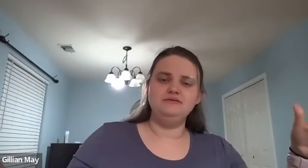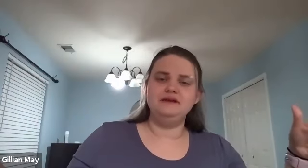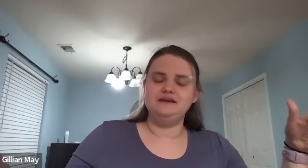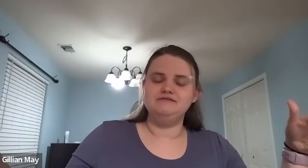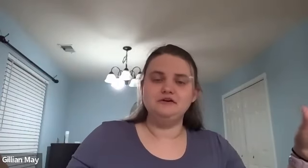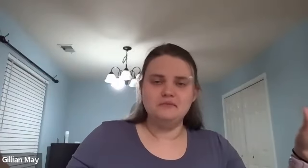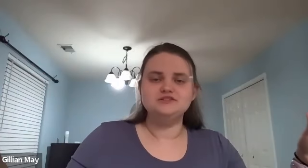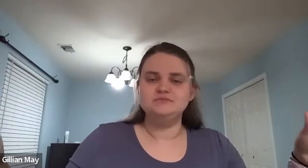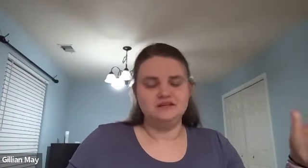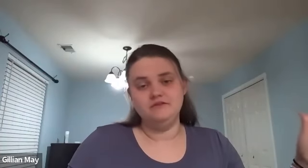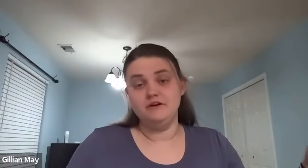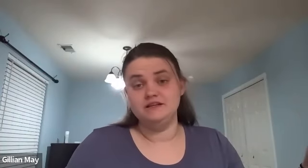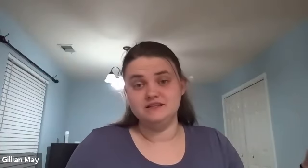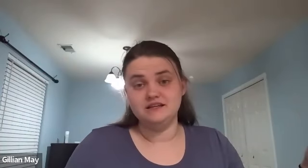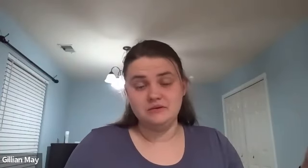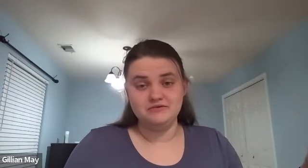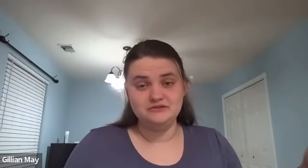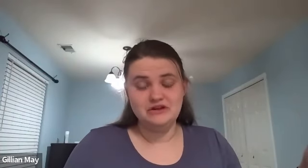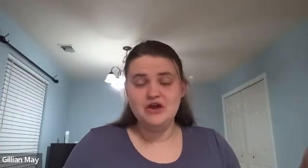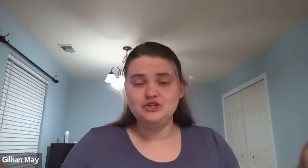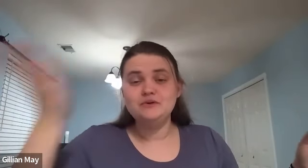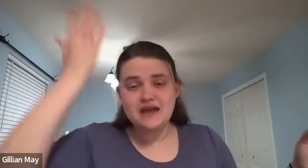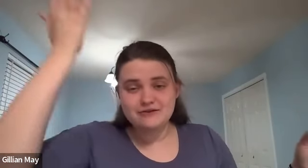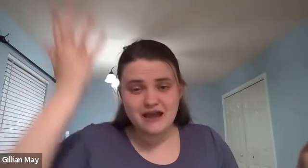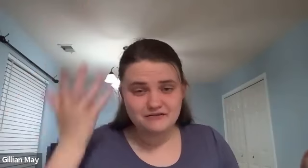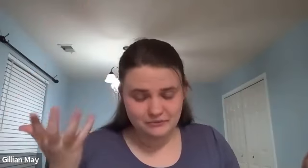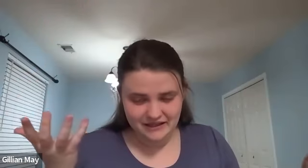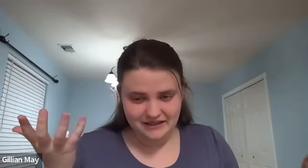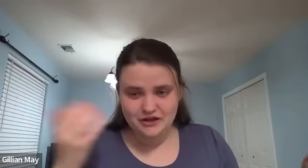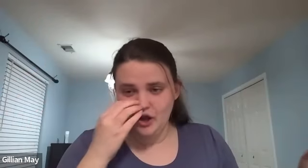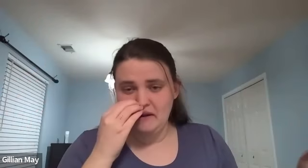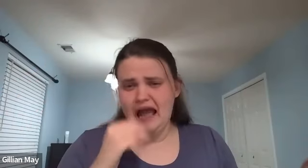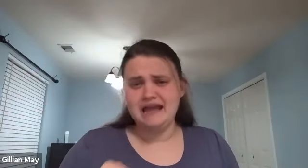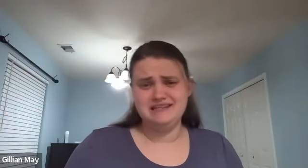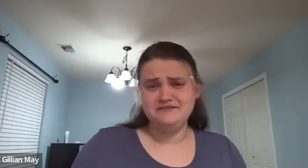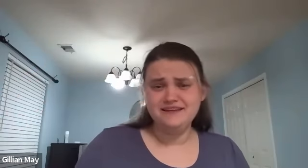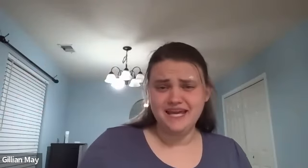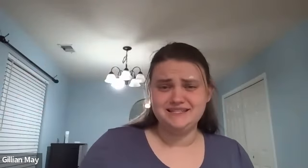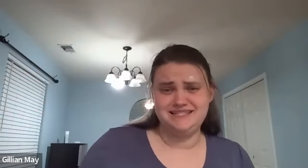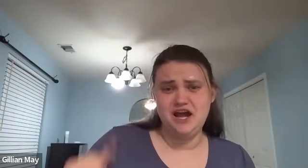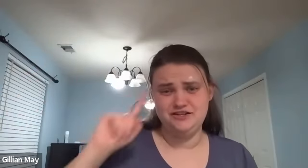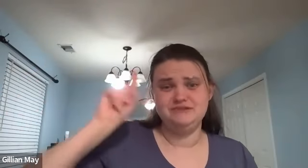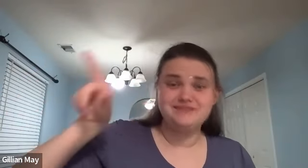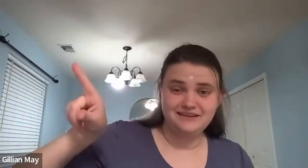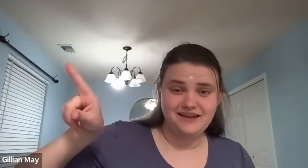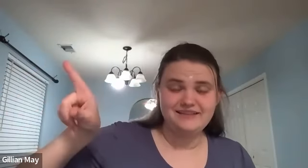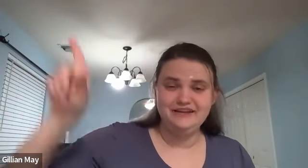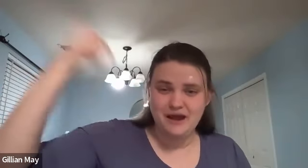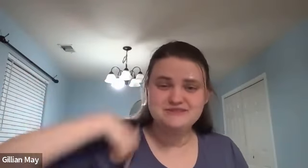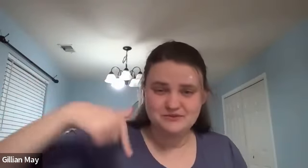it can be very easy to get them confused. You will never have me going, I definitely can't see how you would think that. Like, no, I'm someone who's